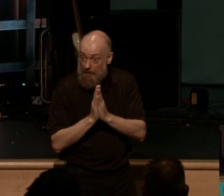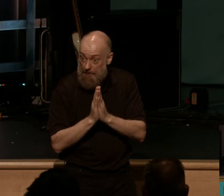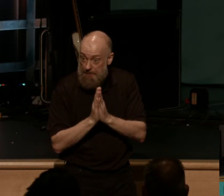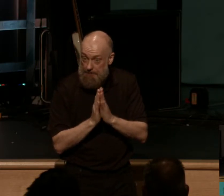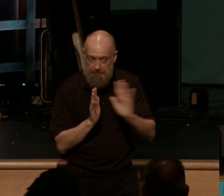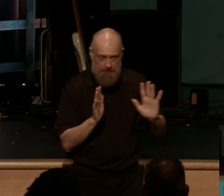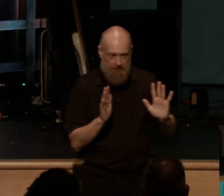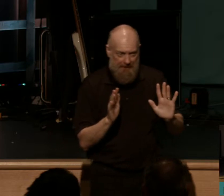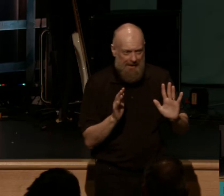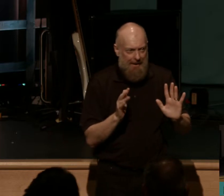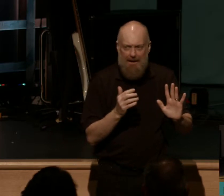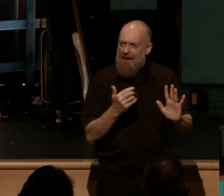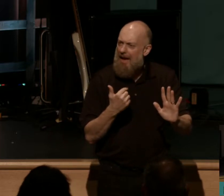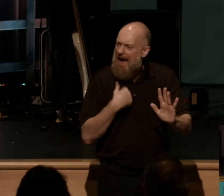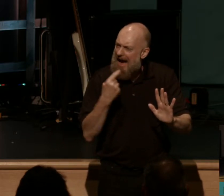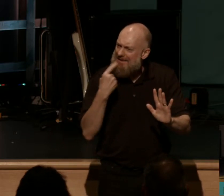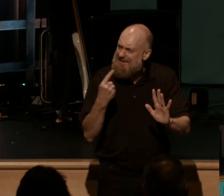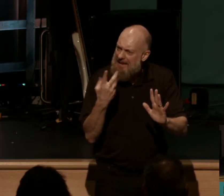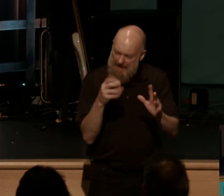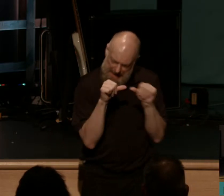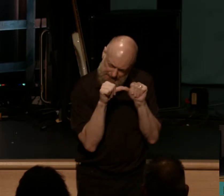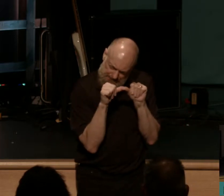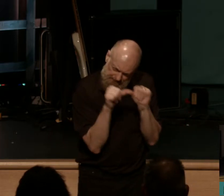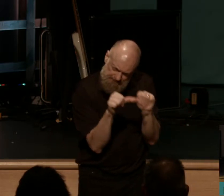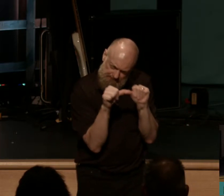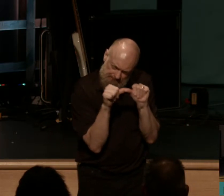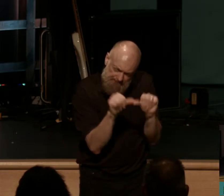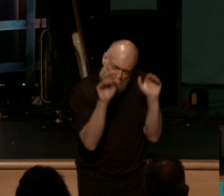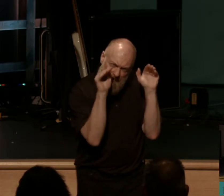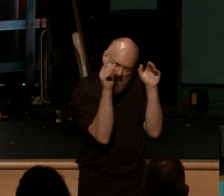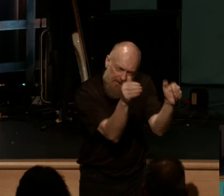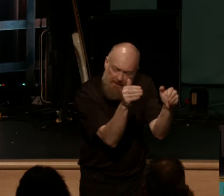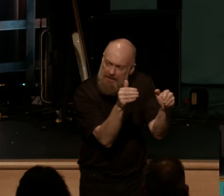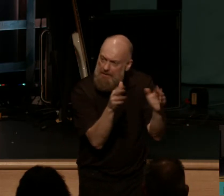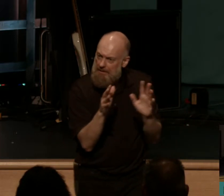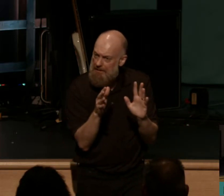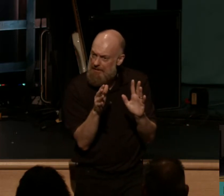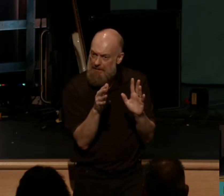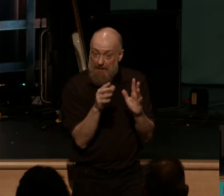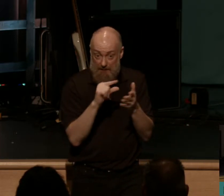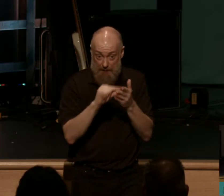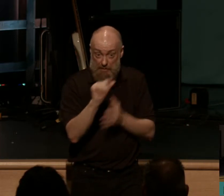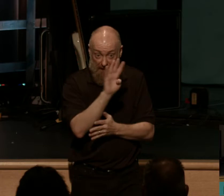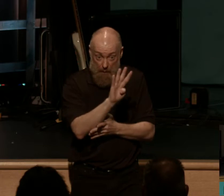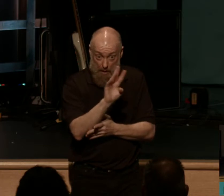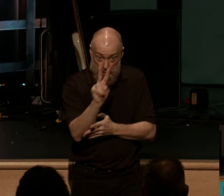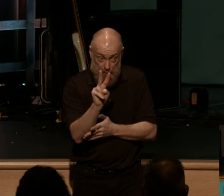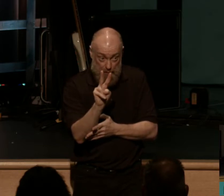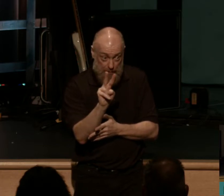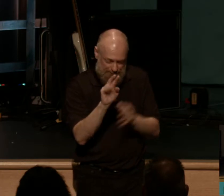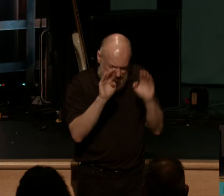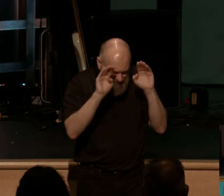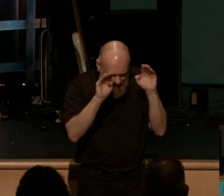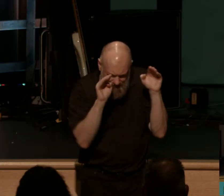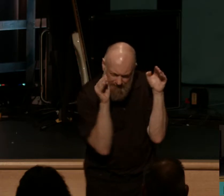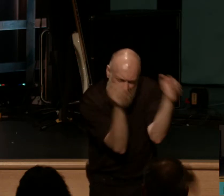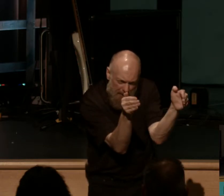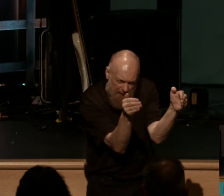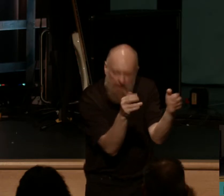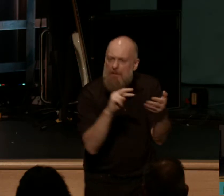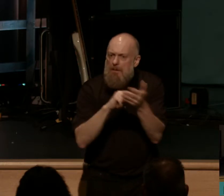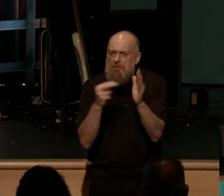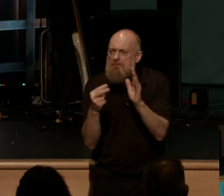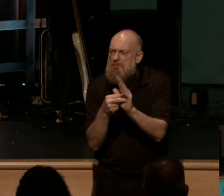placed steadfast in our first mark because you see the word devoted in verse 42. Devoted means